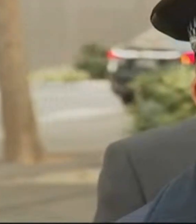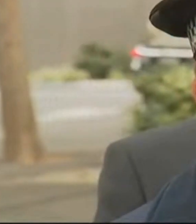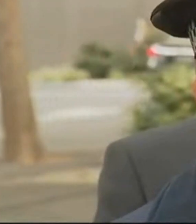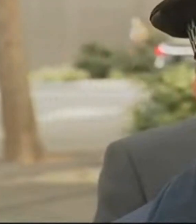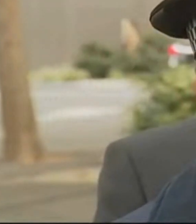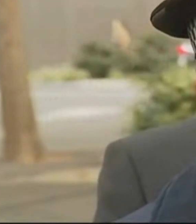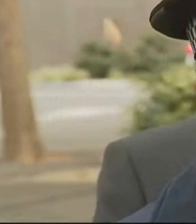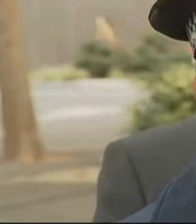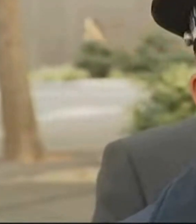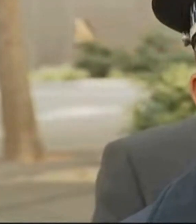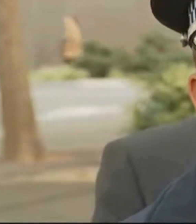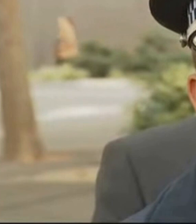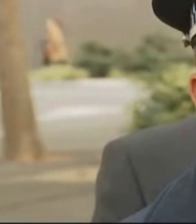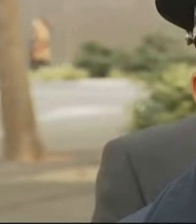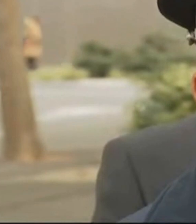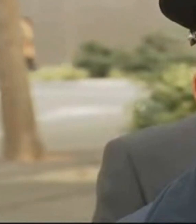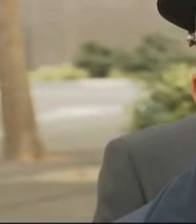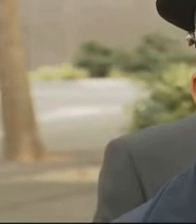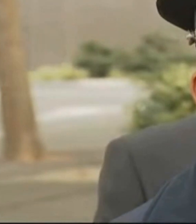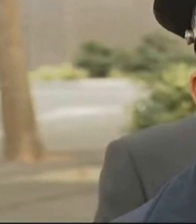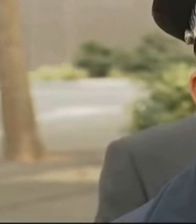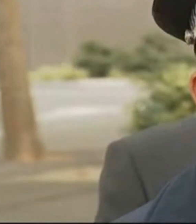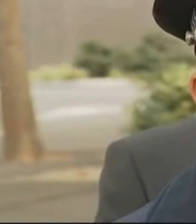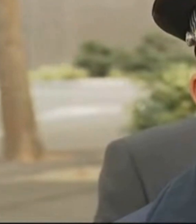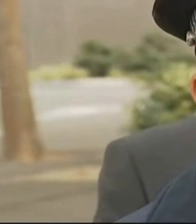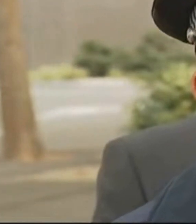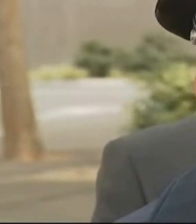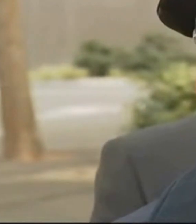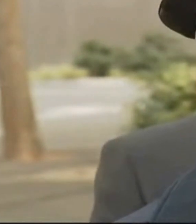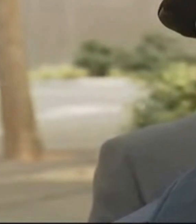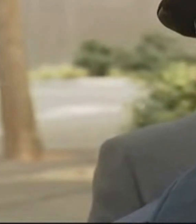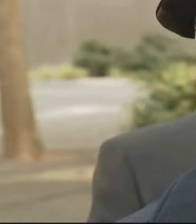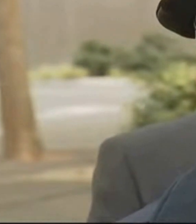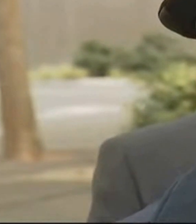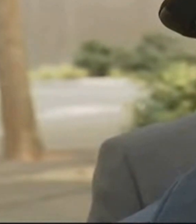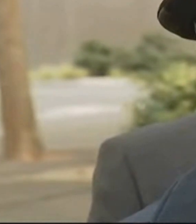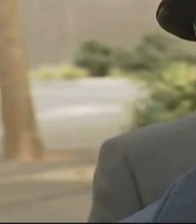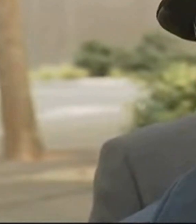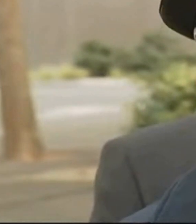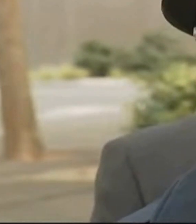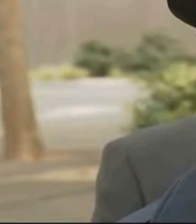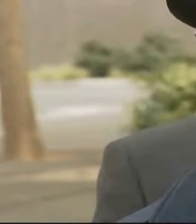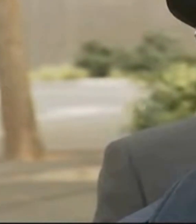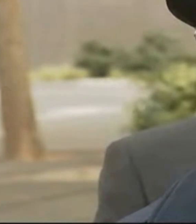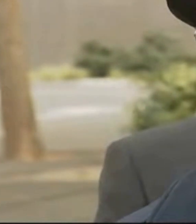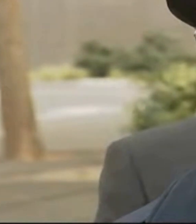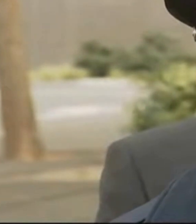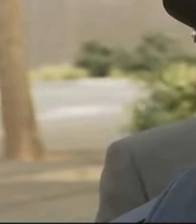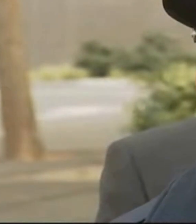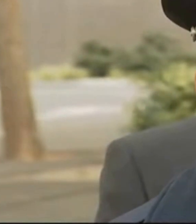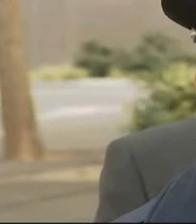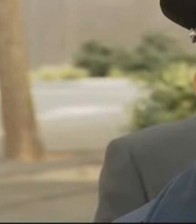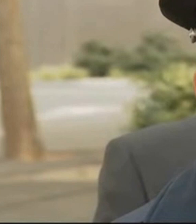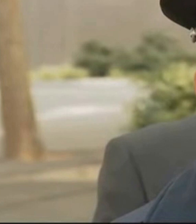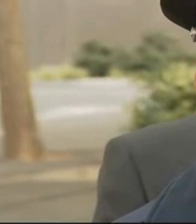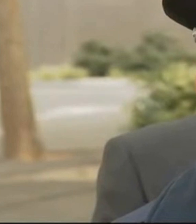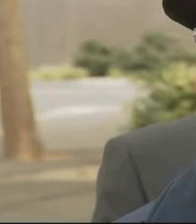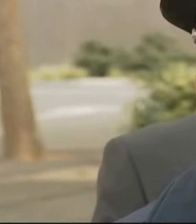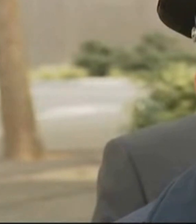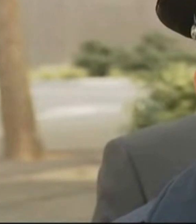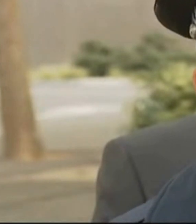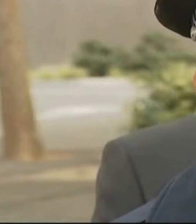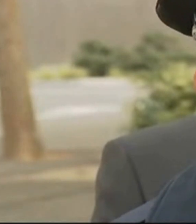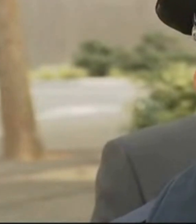moronic behaviour of people at dance parties has got to stop, and we will continue to seek these people out and, where appropriate,